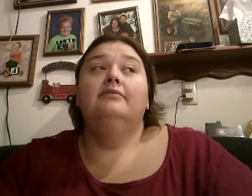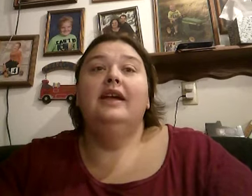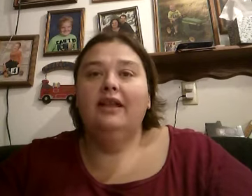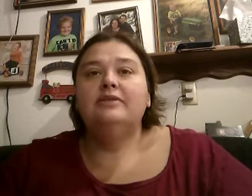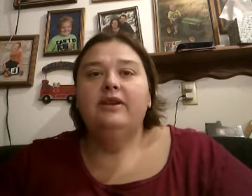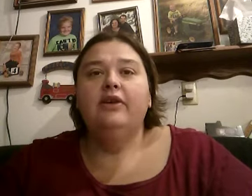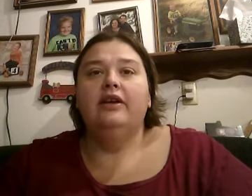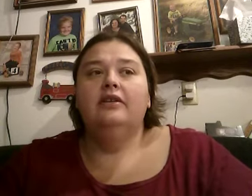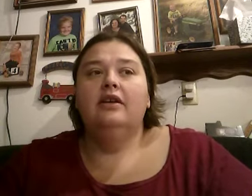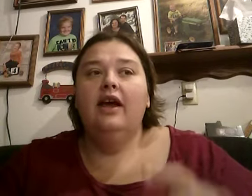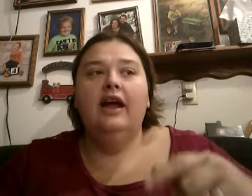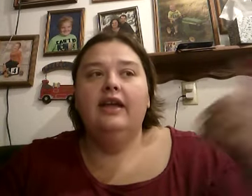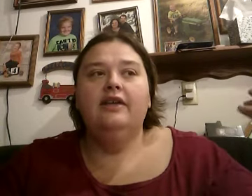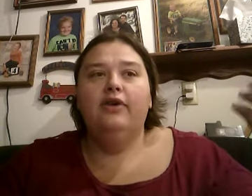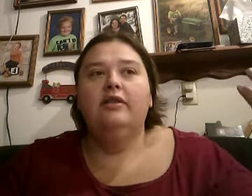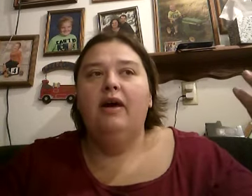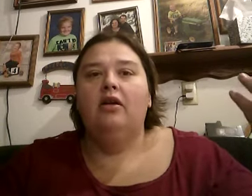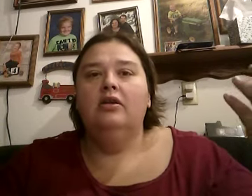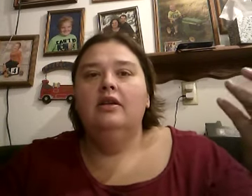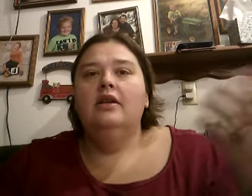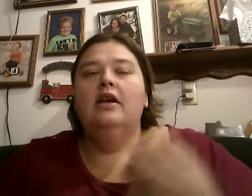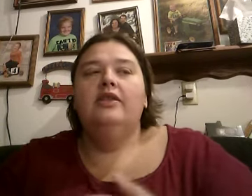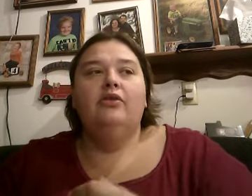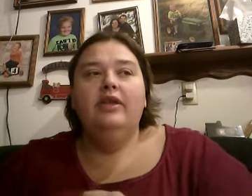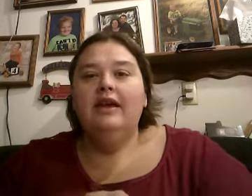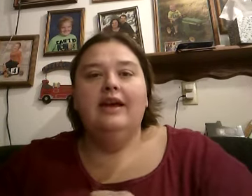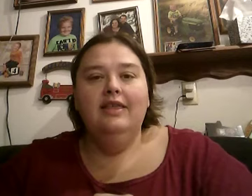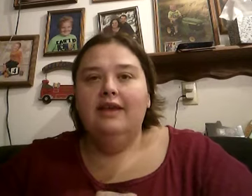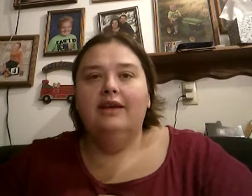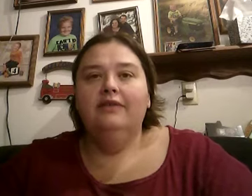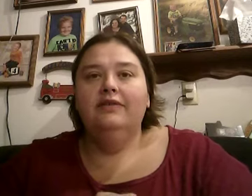it lets me do it, and you get the bell. The only thing I can think of,